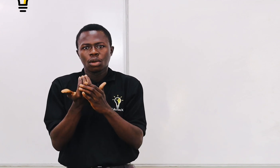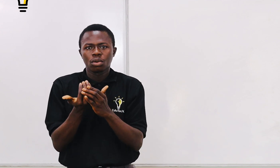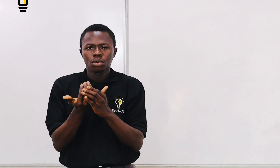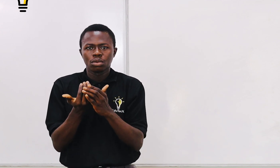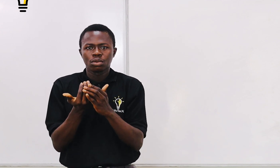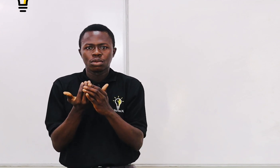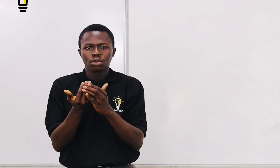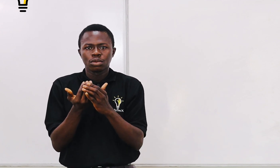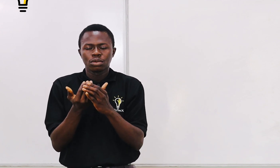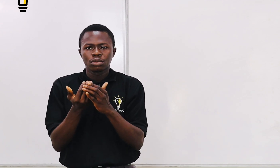how